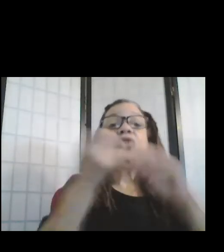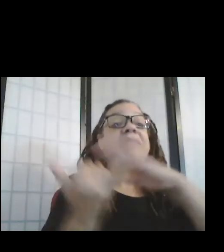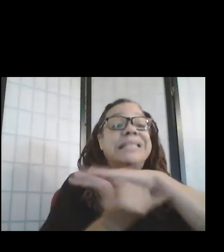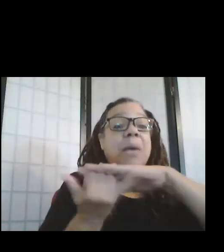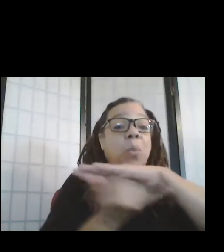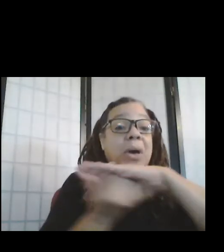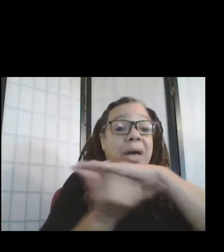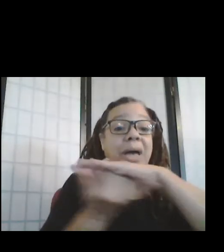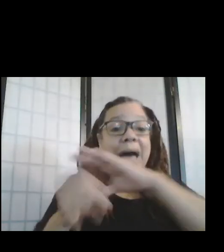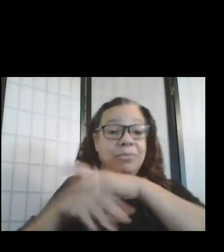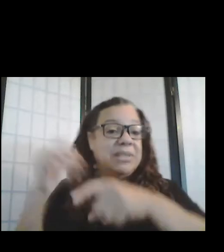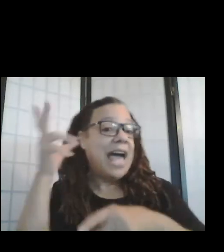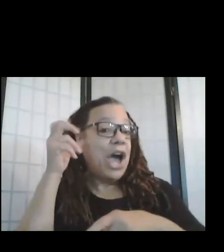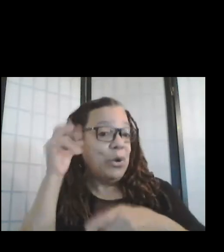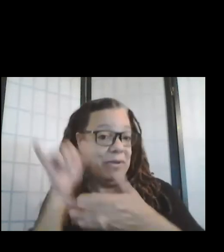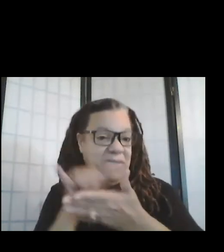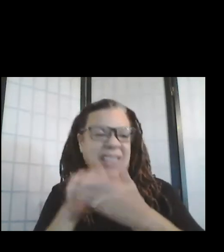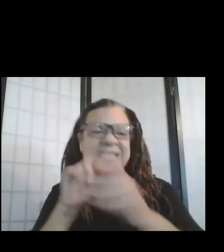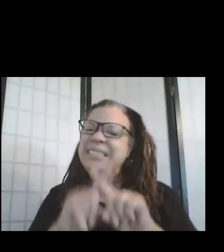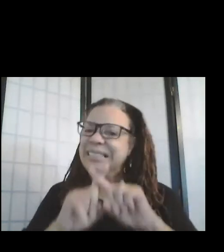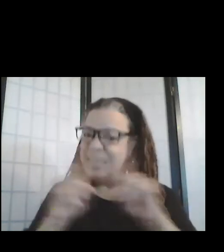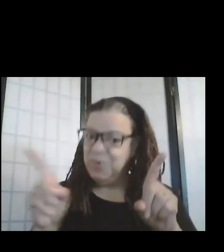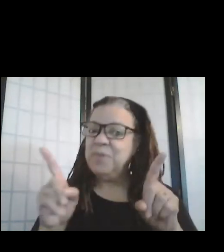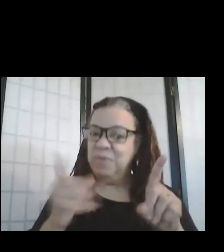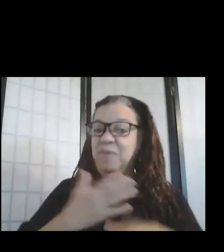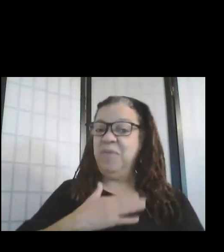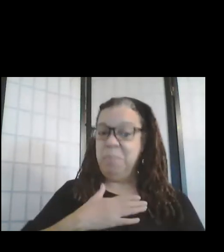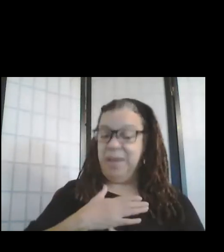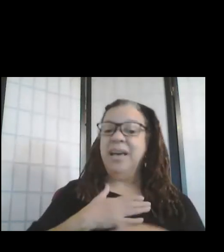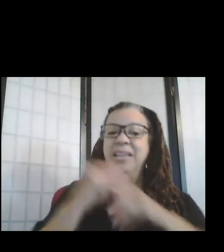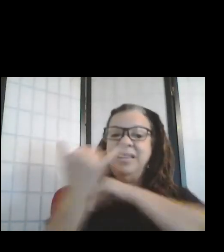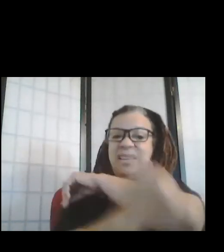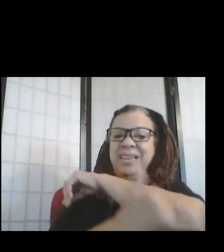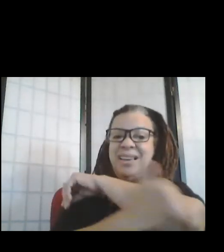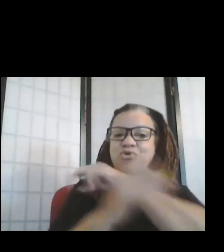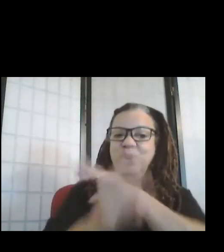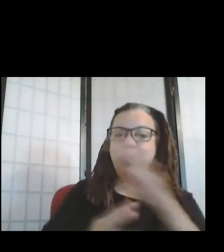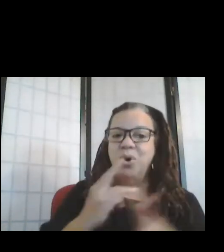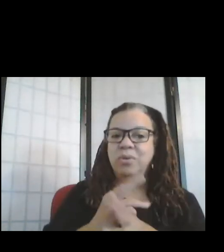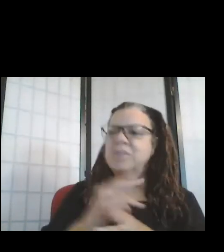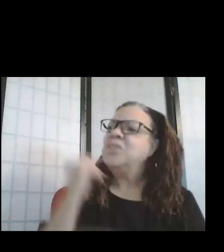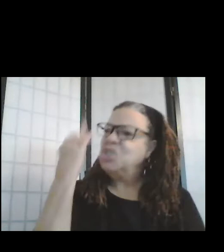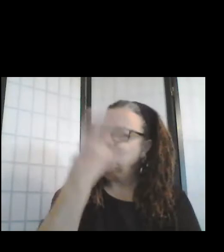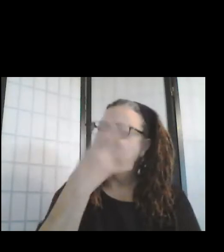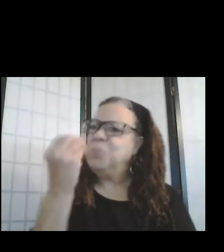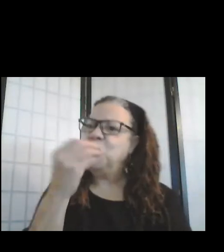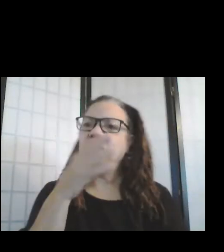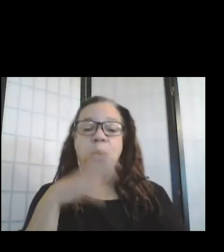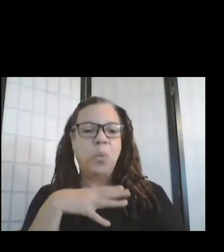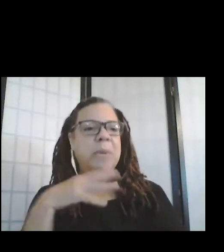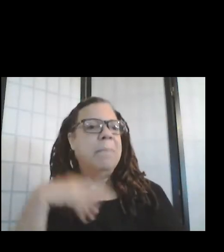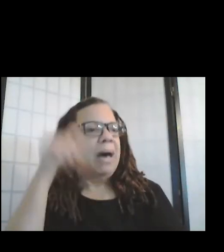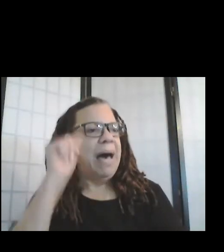passing outside, different from the sounds of my suburban world. She was a lovely woman, my aunt, a